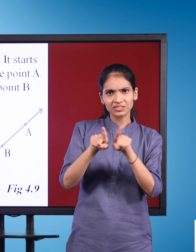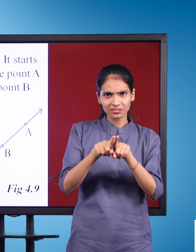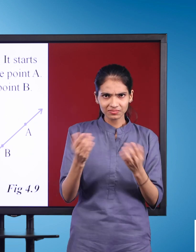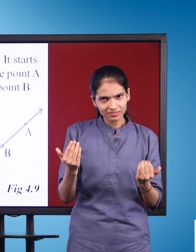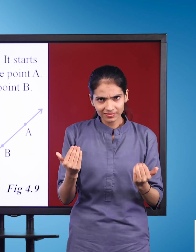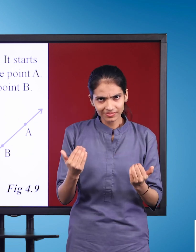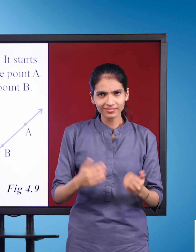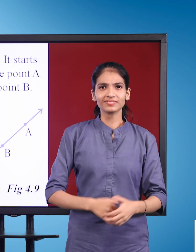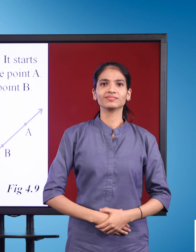here.